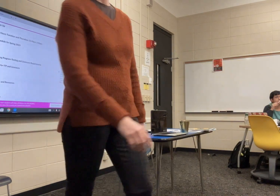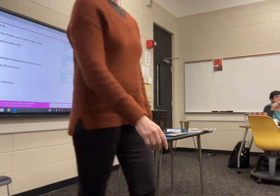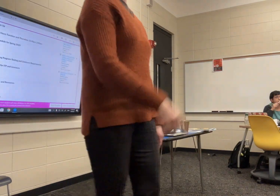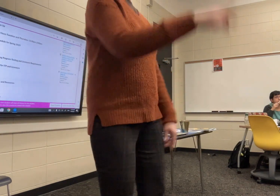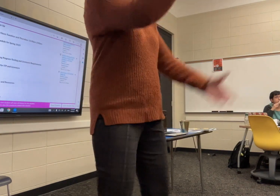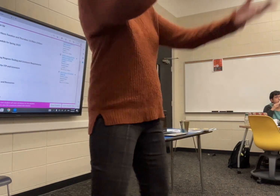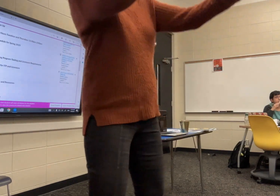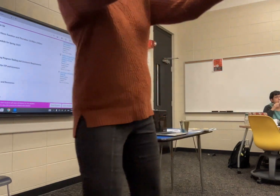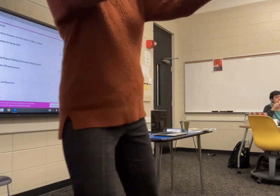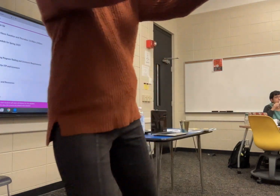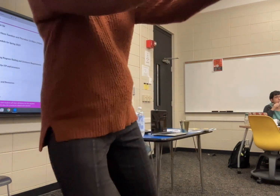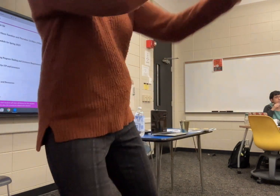Okay, Paige.